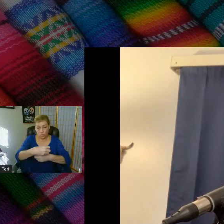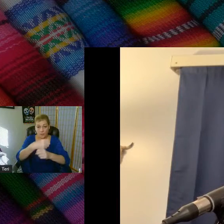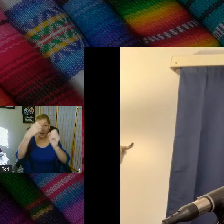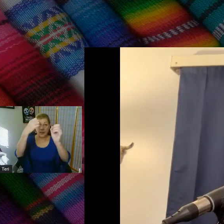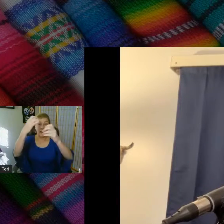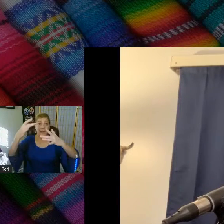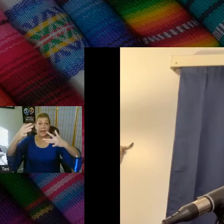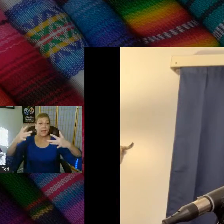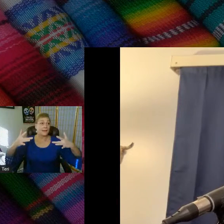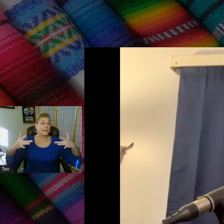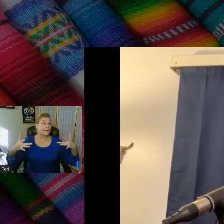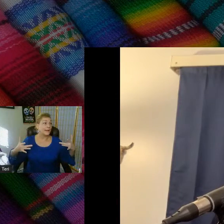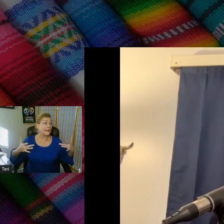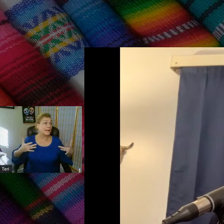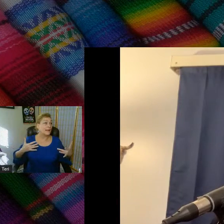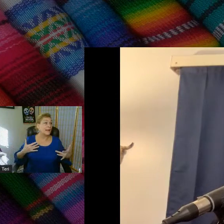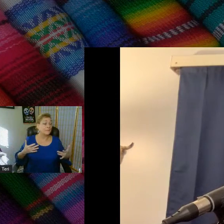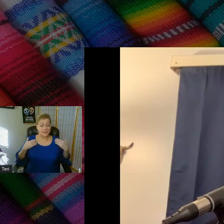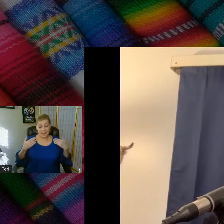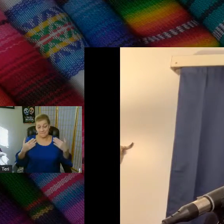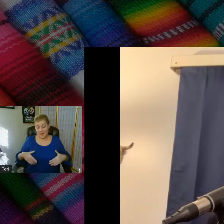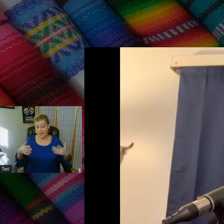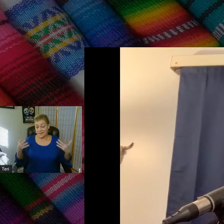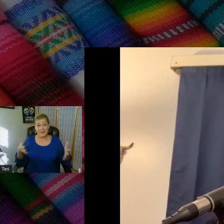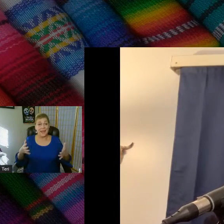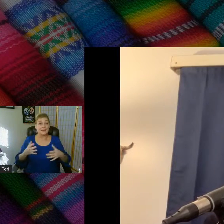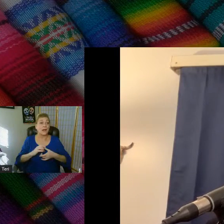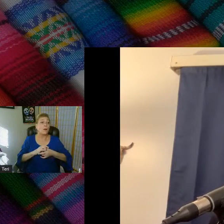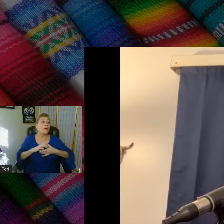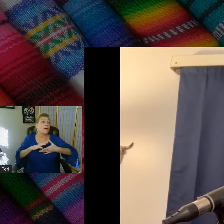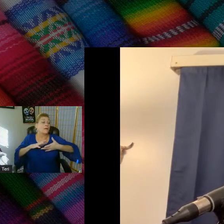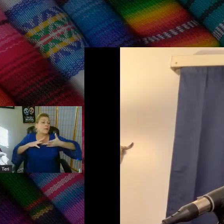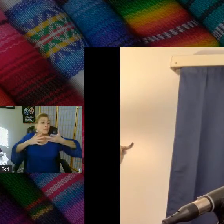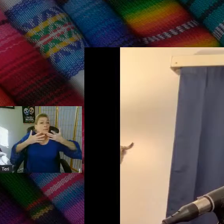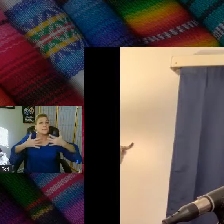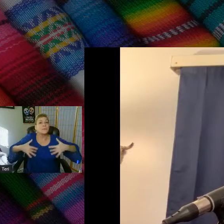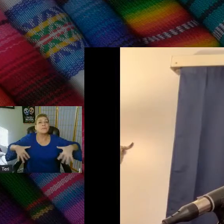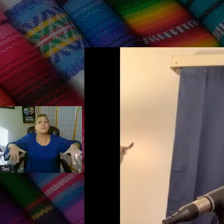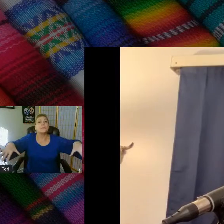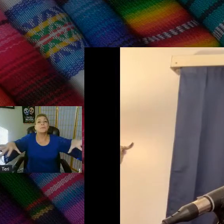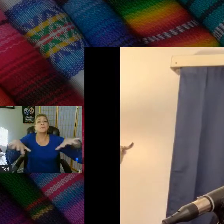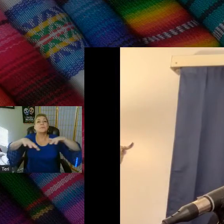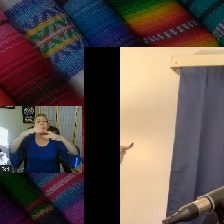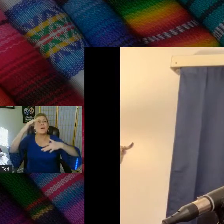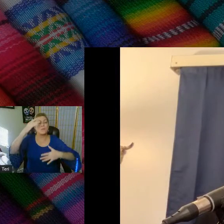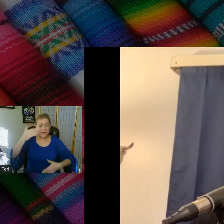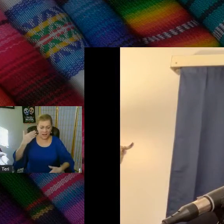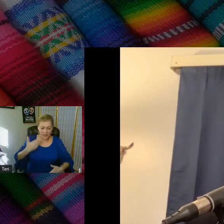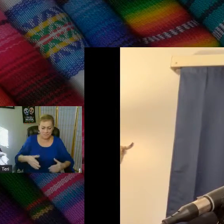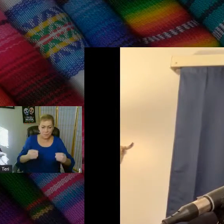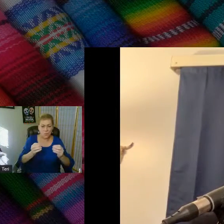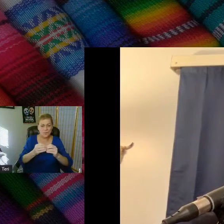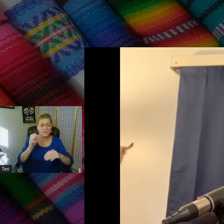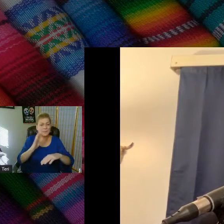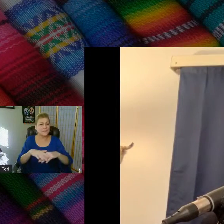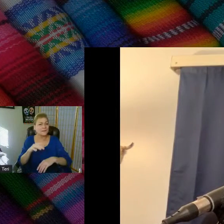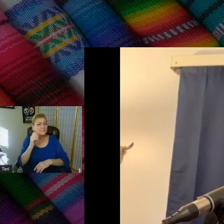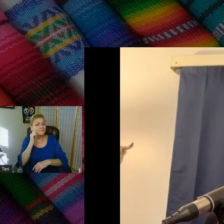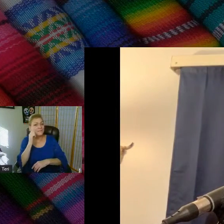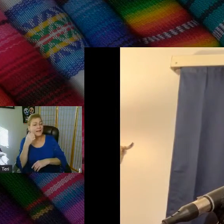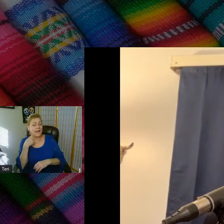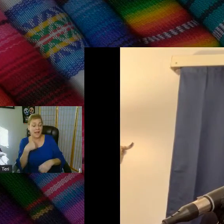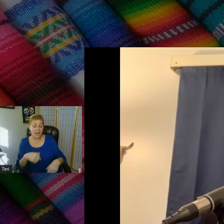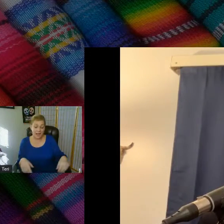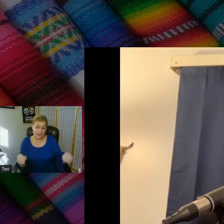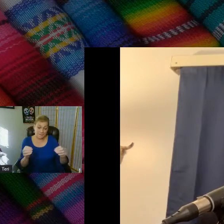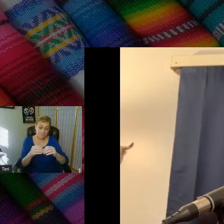body I had, let it fade into the light. 'Cause I am more than flesh, I am more